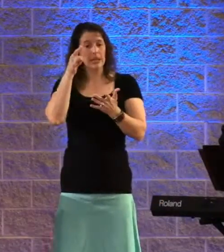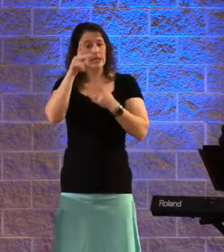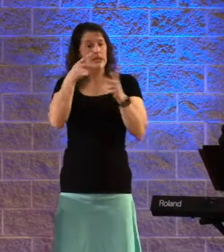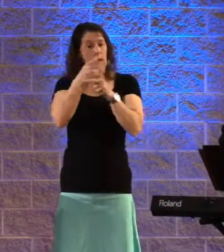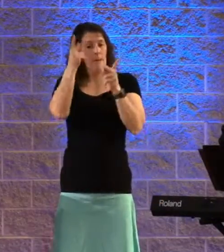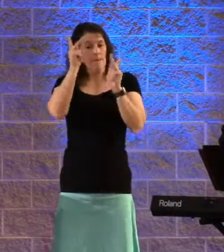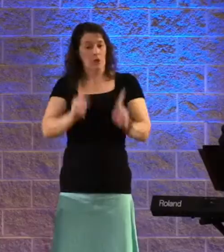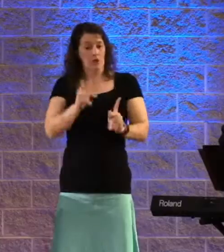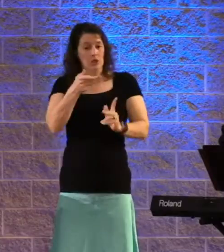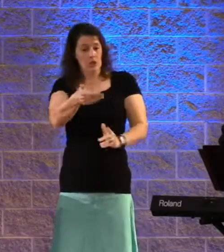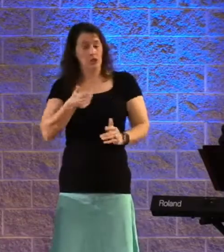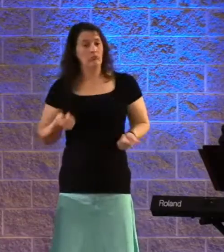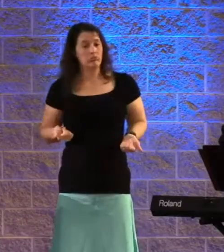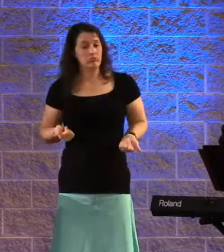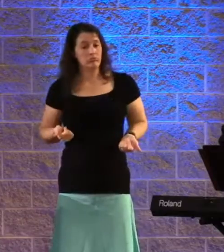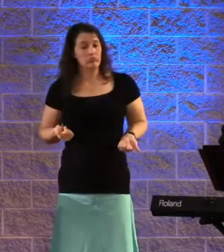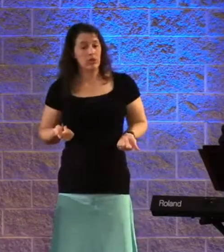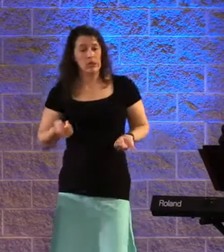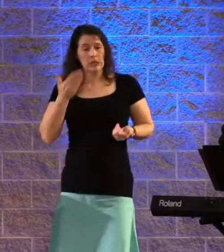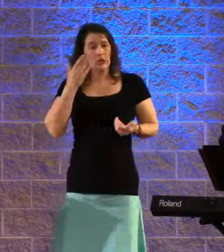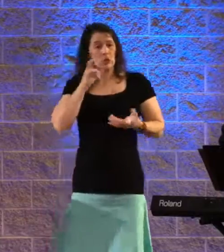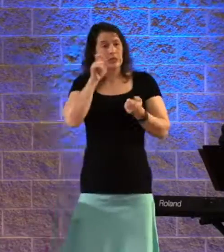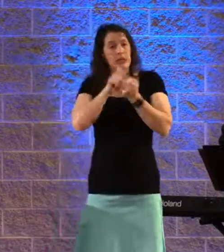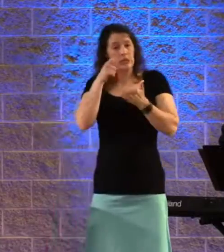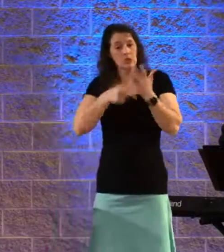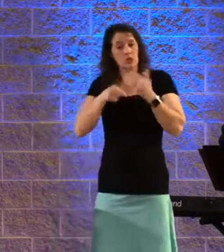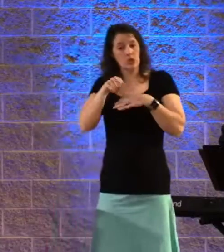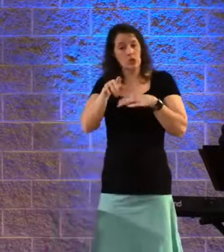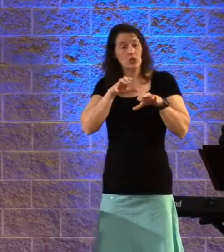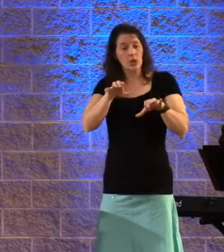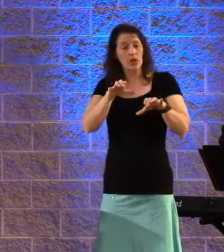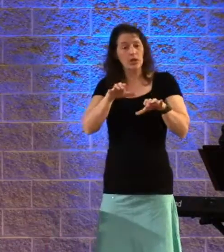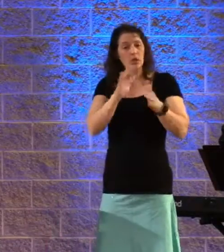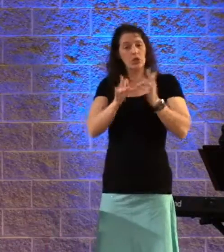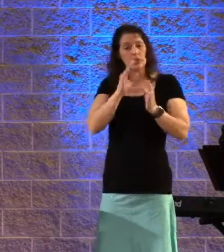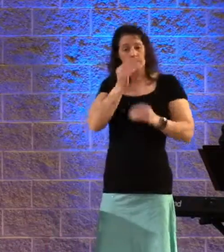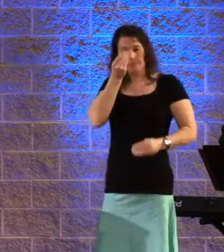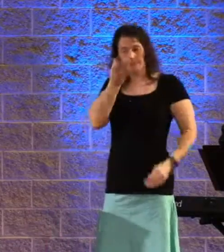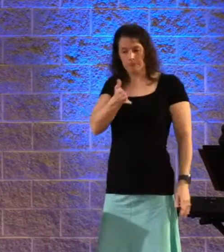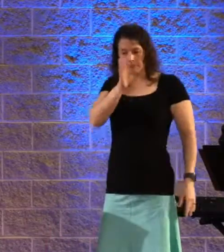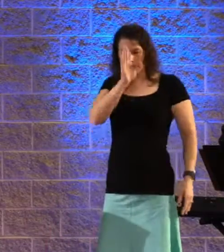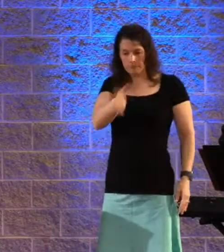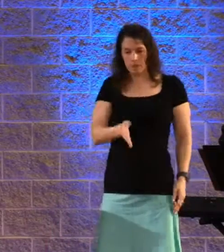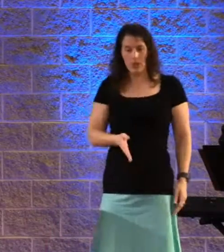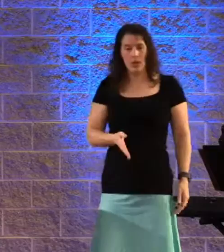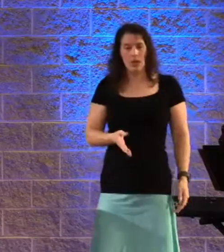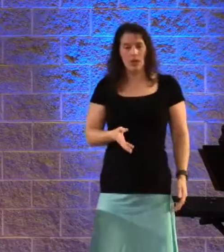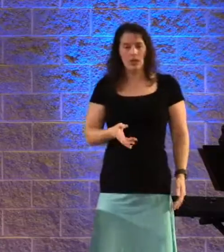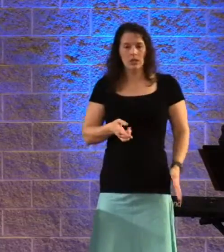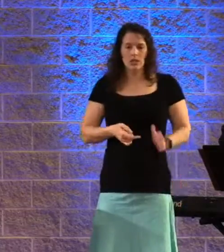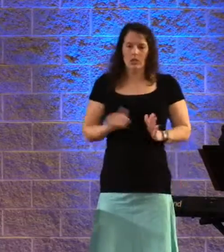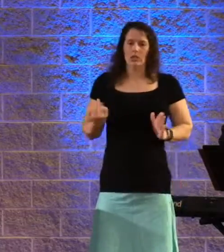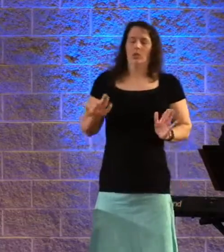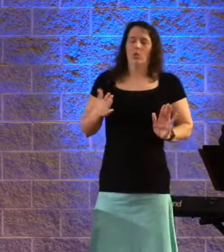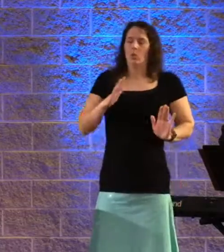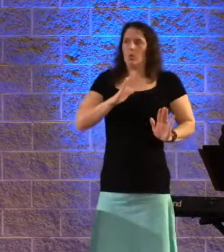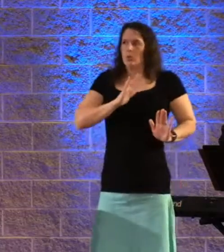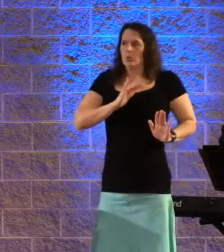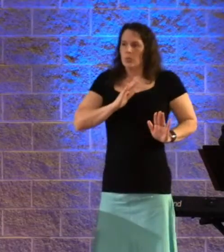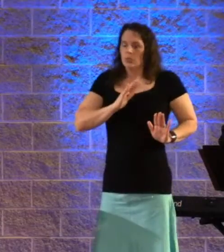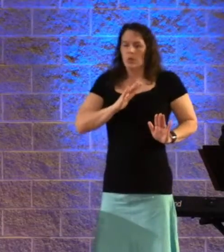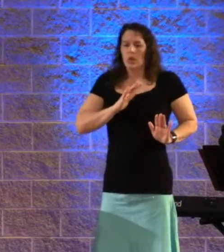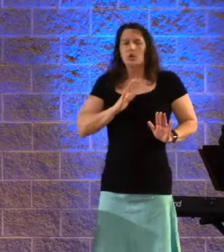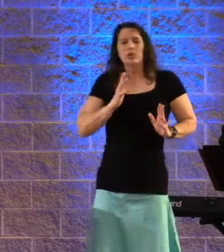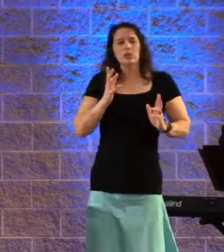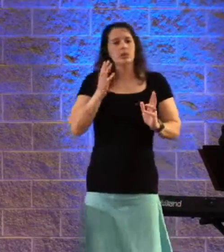He knew exactly what she had done. And when Jesus told her that he knew, it struck a raw nerve. And she knew she was dealing